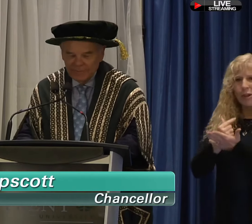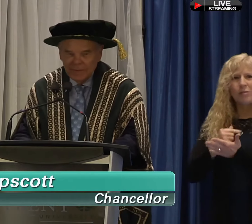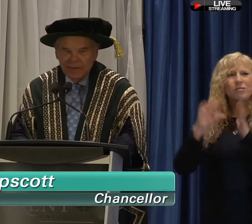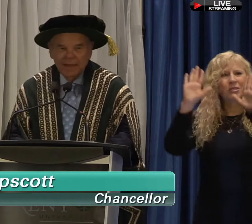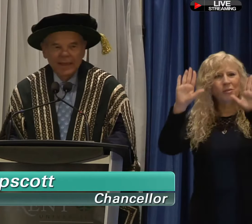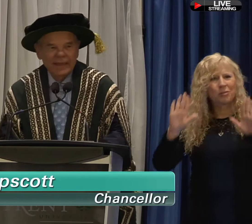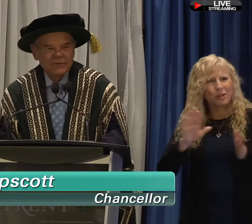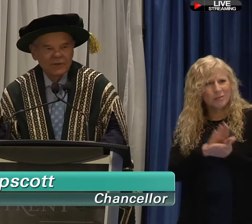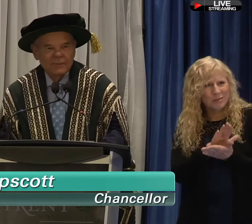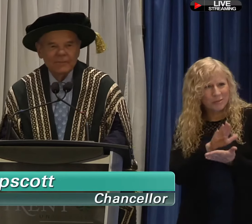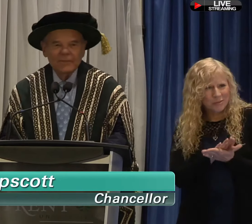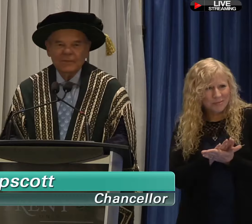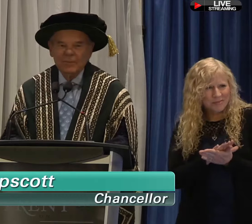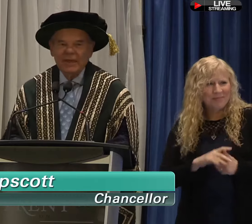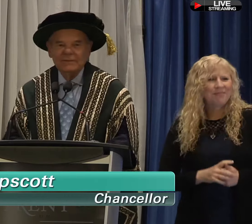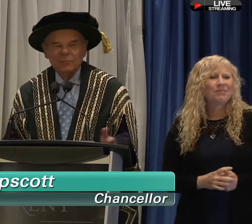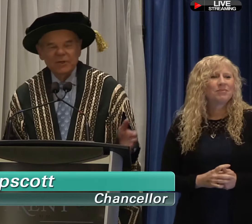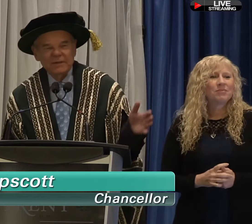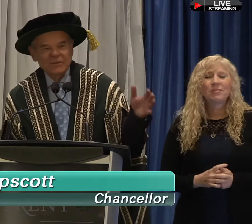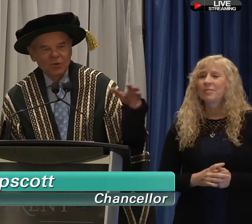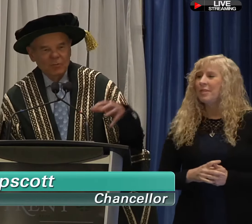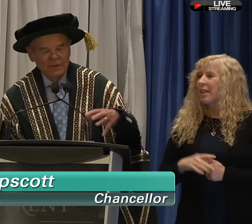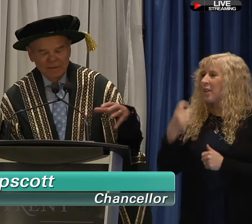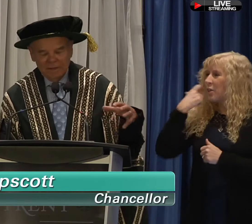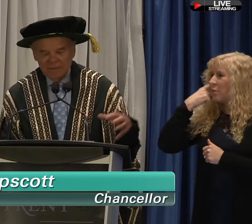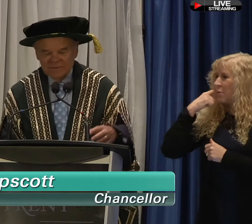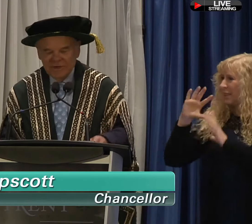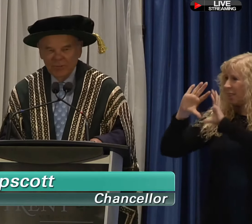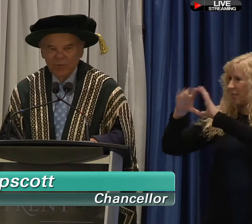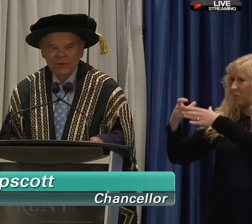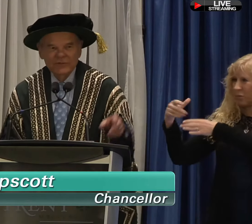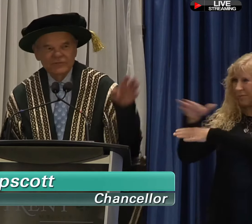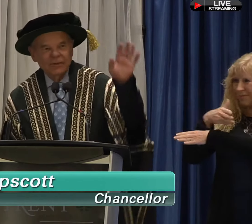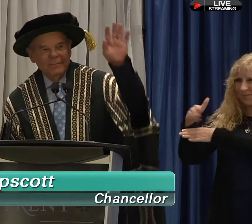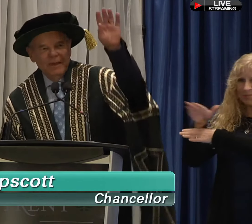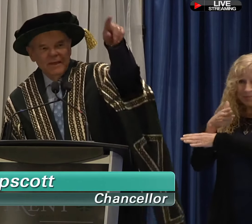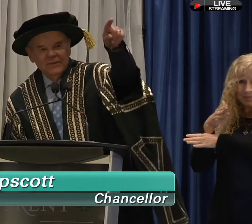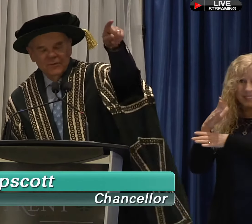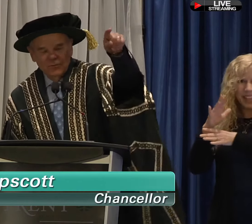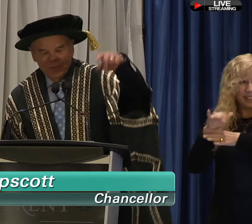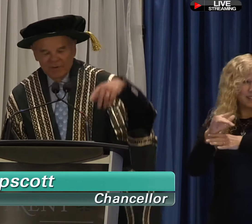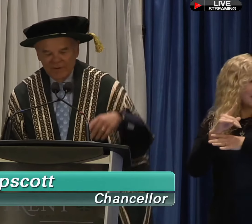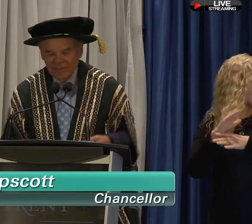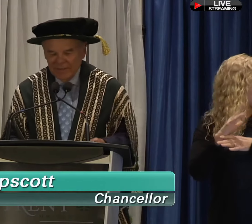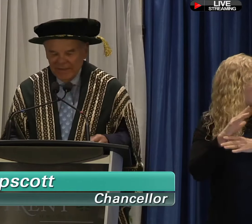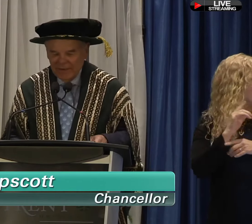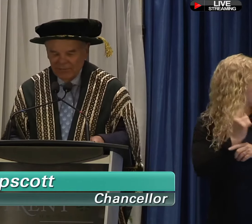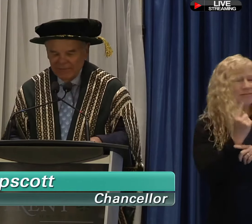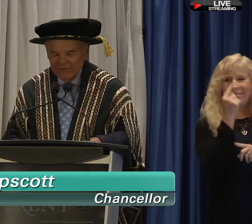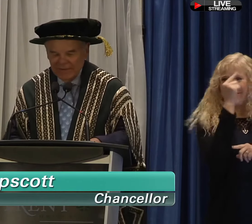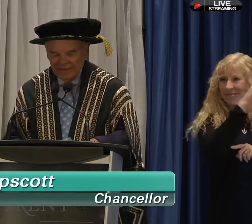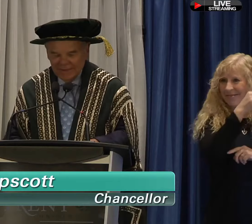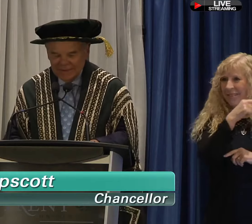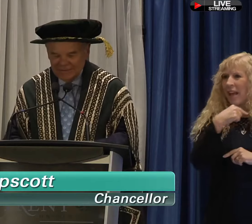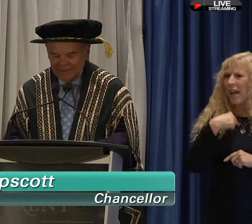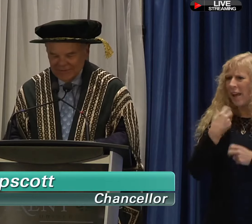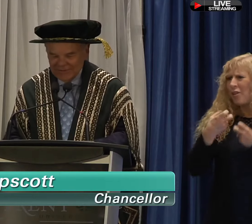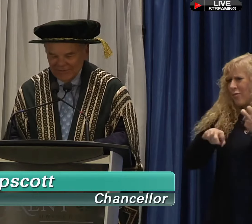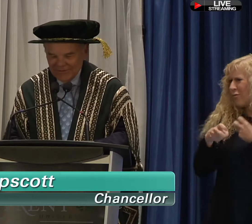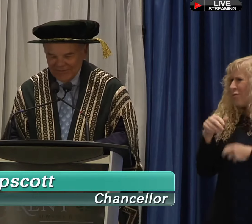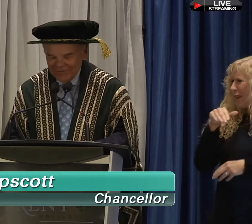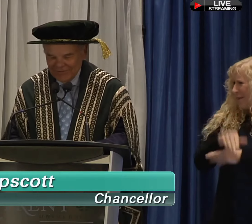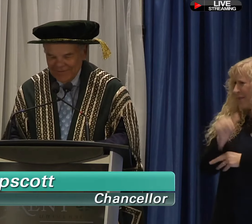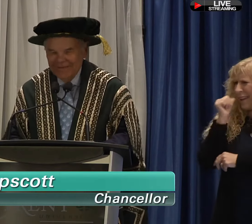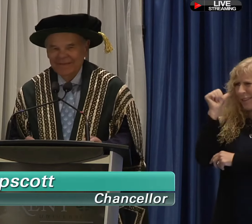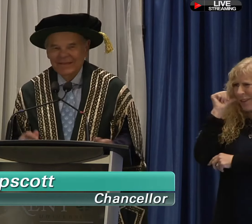institution. And the band that played the opening ceremony is back in the room out there, but they had a rough night last night,